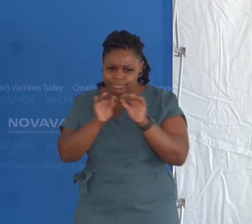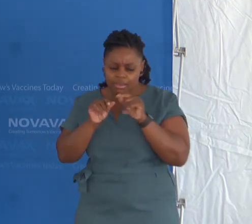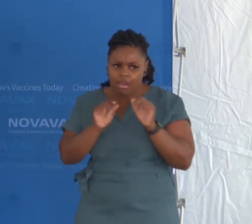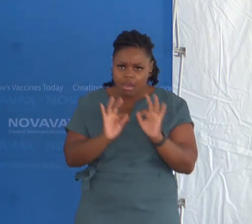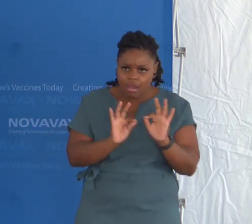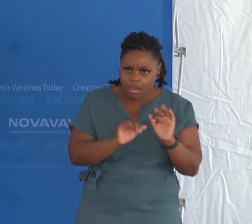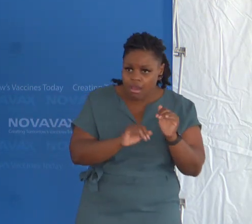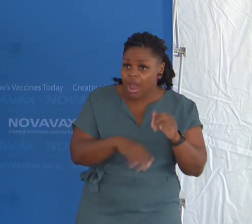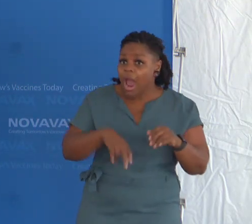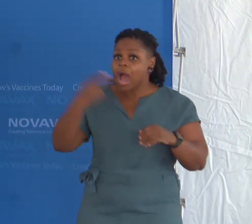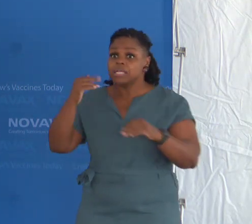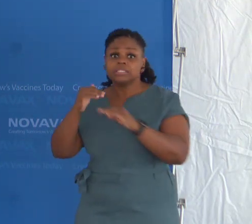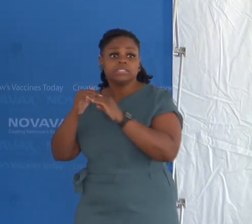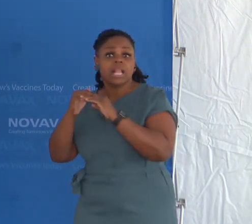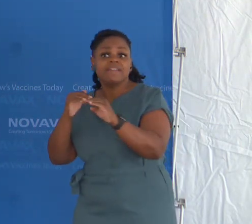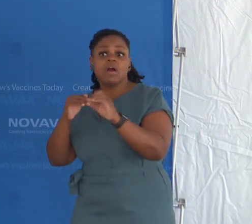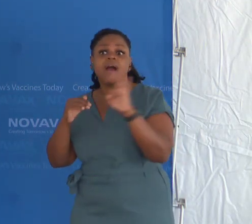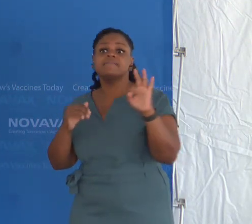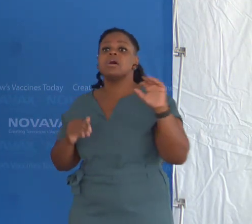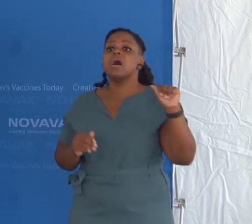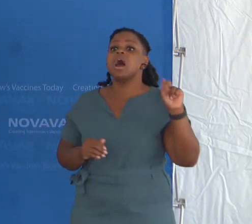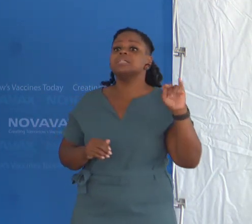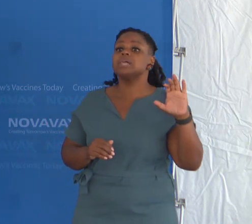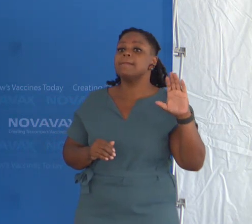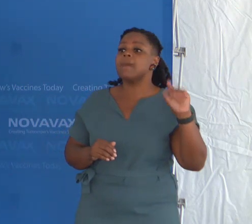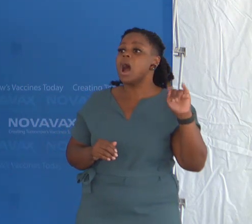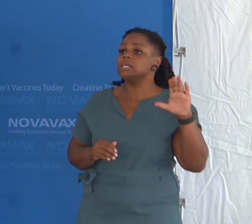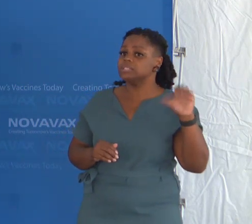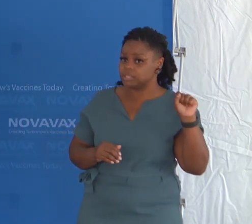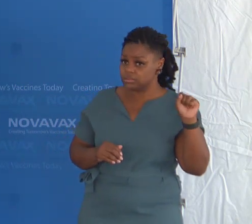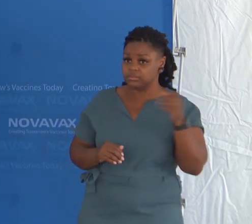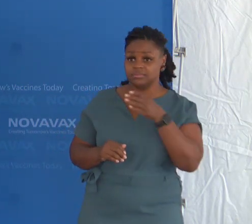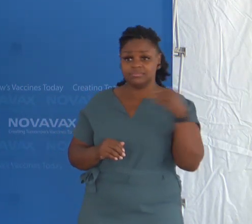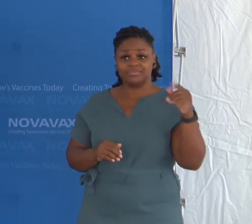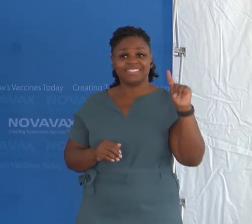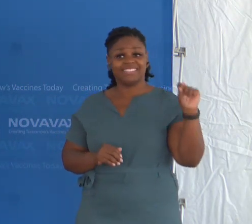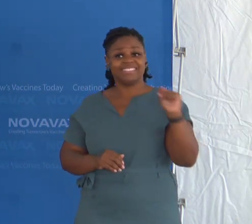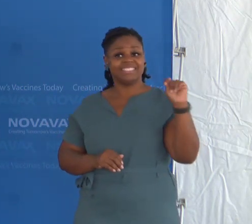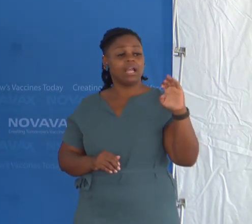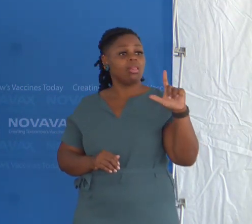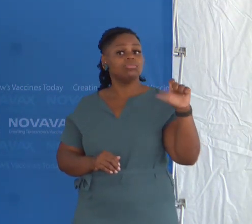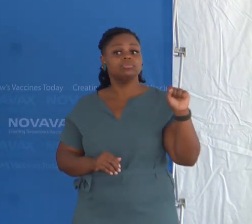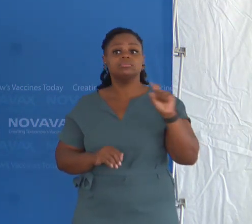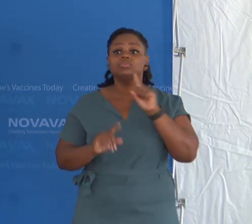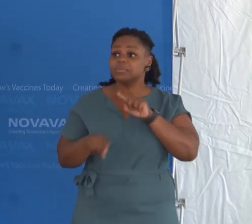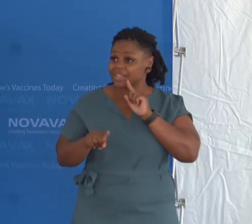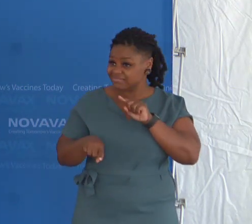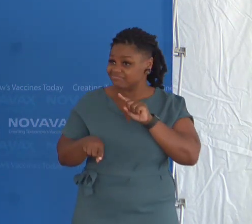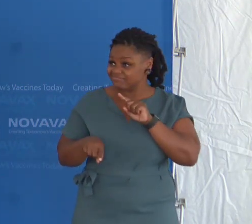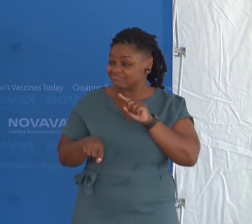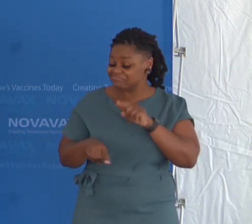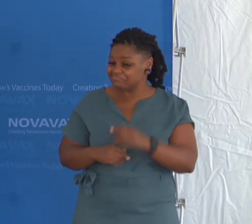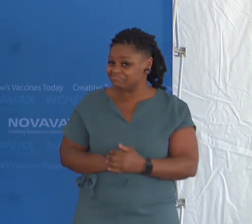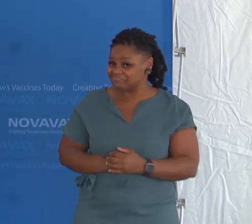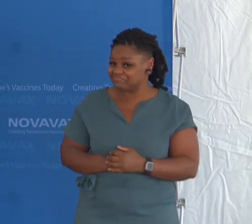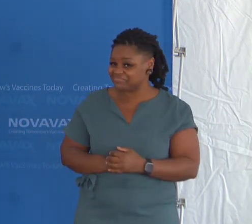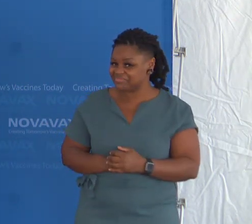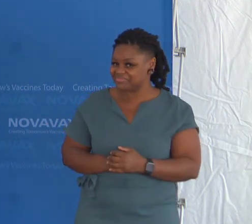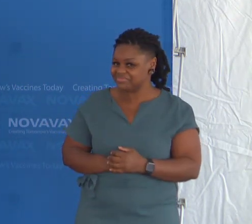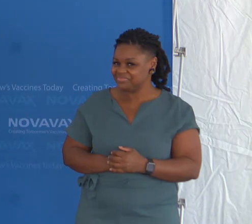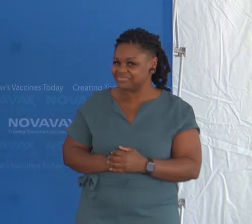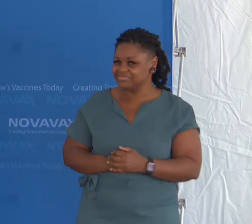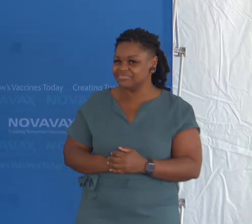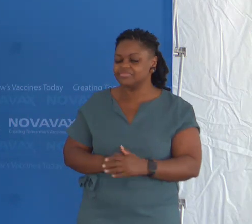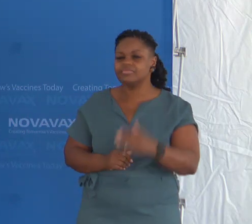of antibodies and T-cell responses. And we're very proud of that. I'll give you a few more words, but let me introduce